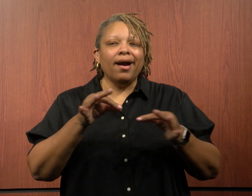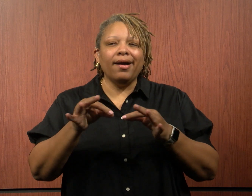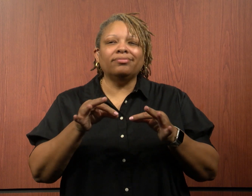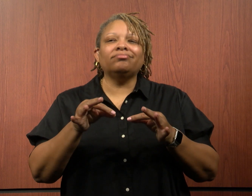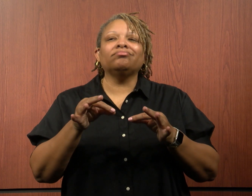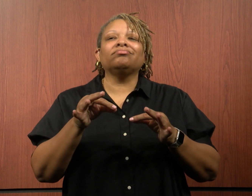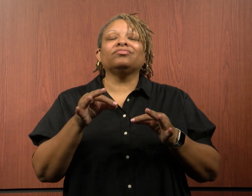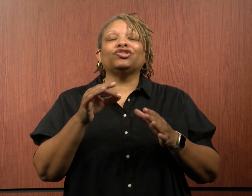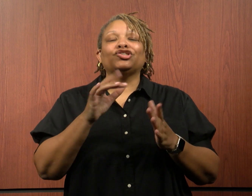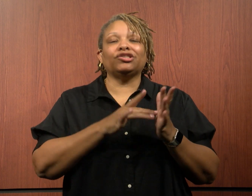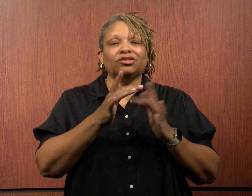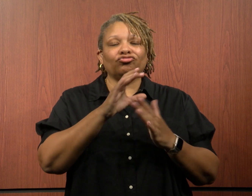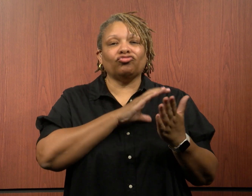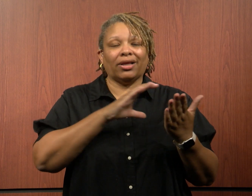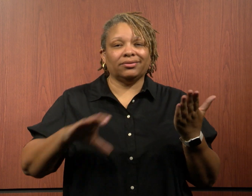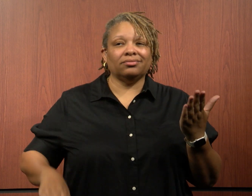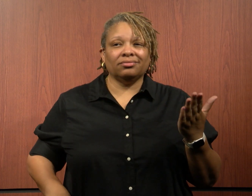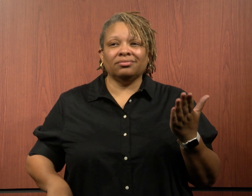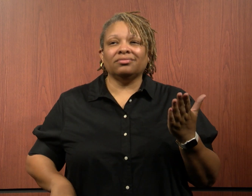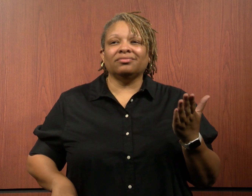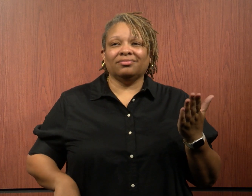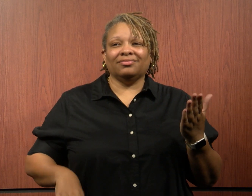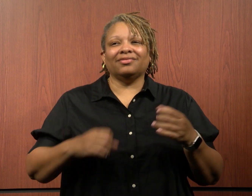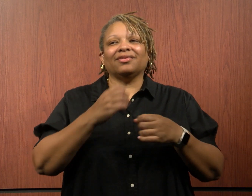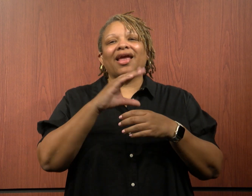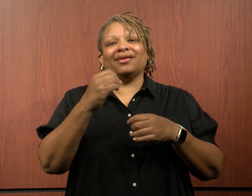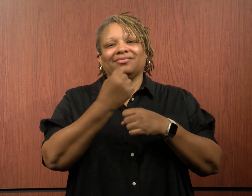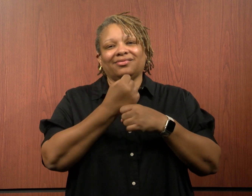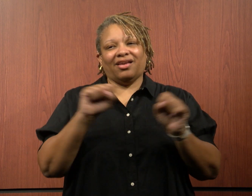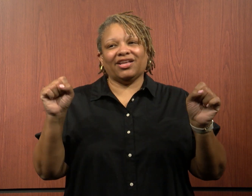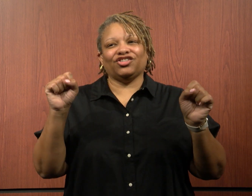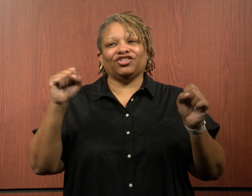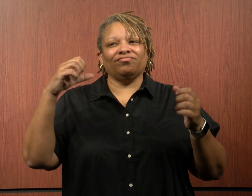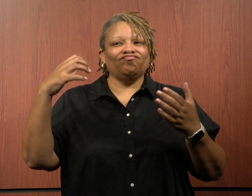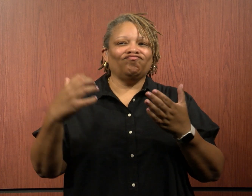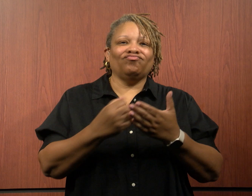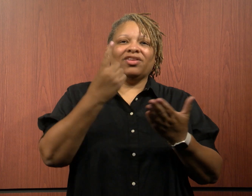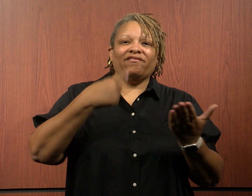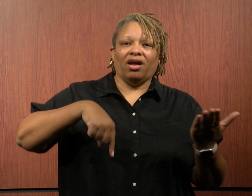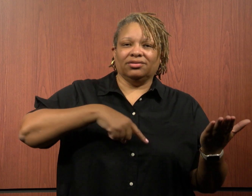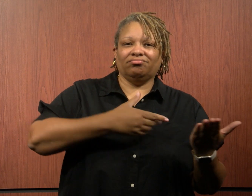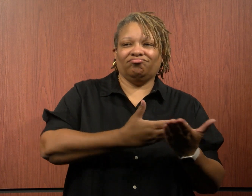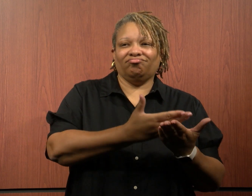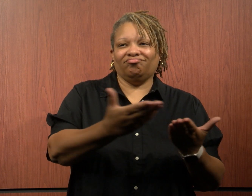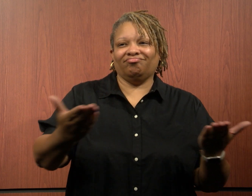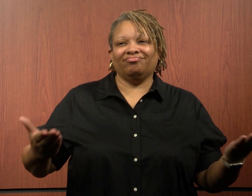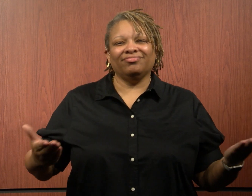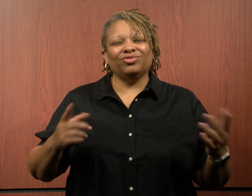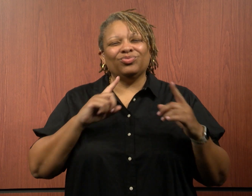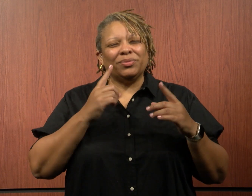the person of Jesus Christ and the salvation he won for us, and importantly, what it means for me